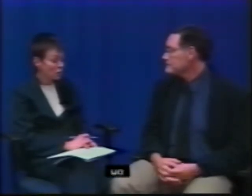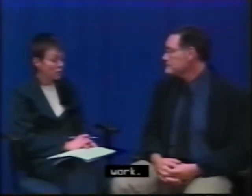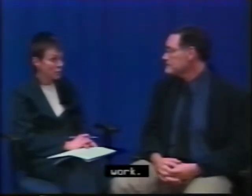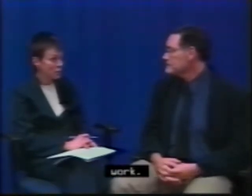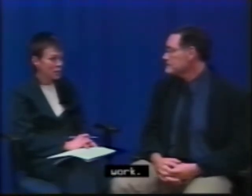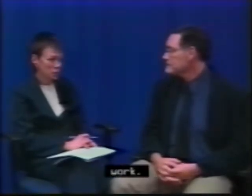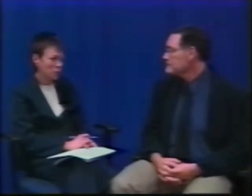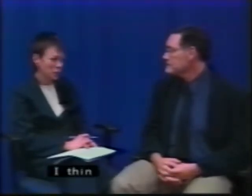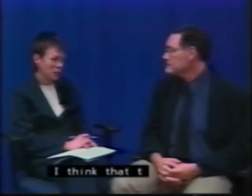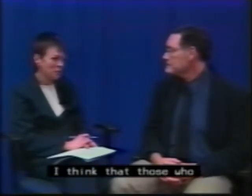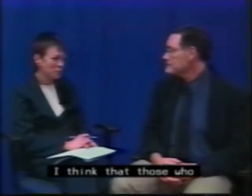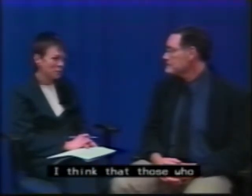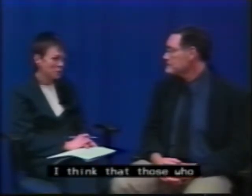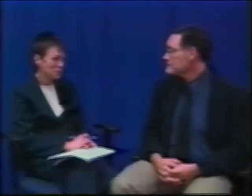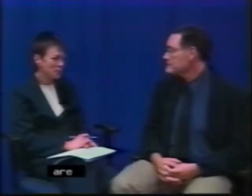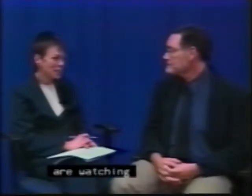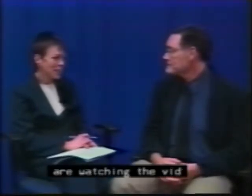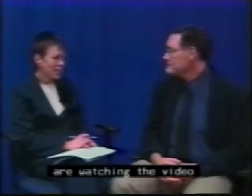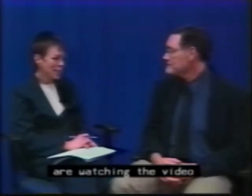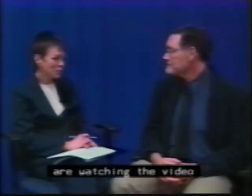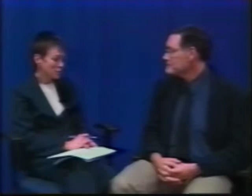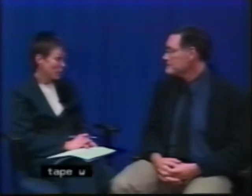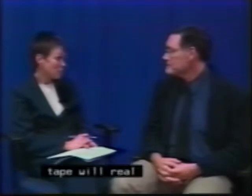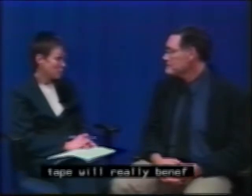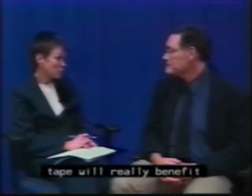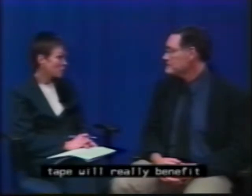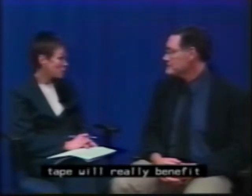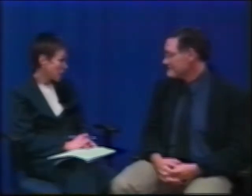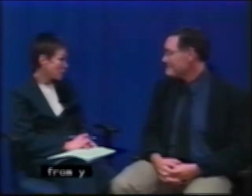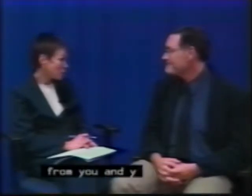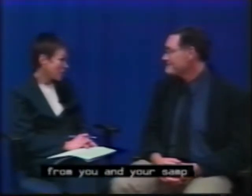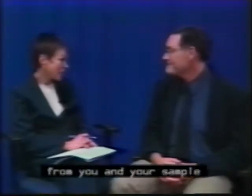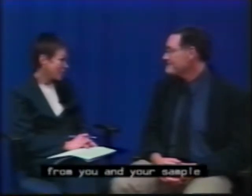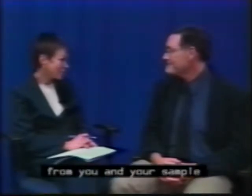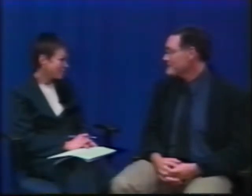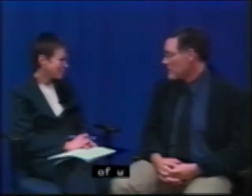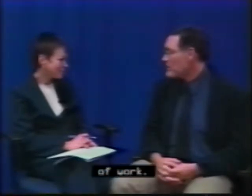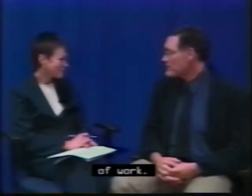the videotape will really benefit from you and your sample of work. So thank you for that, Ed. My pleasure.